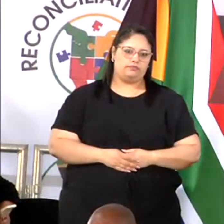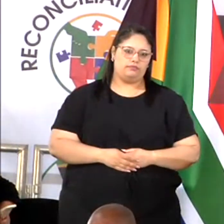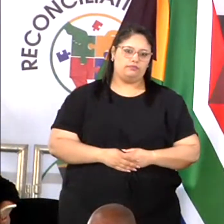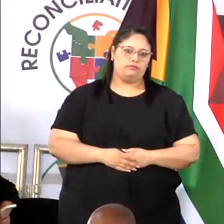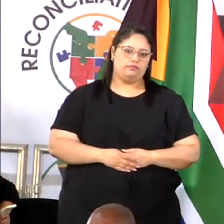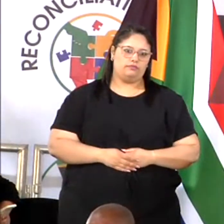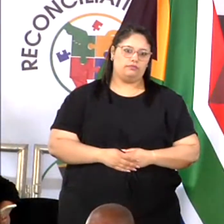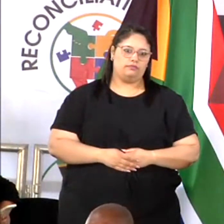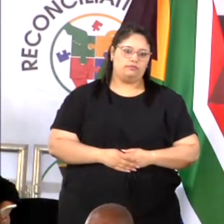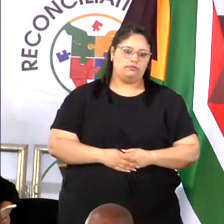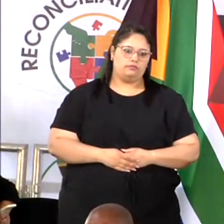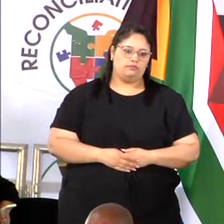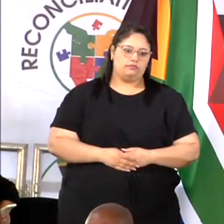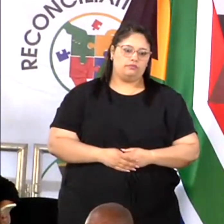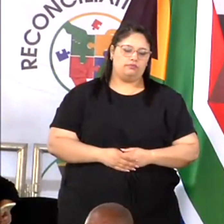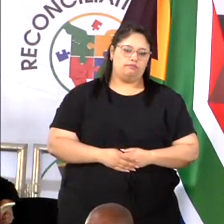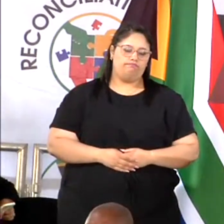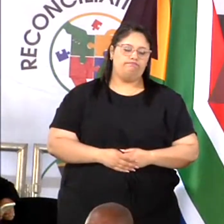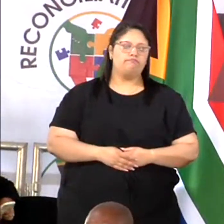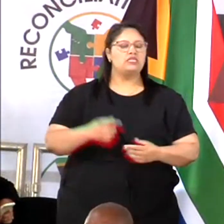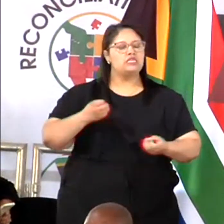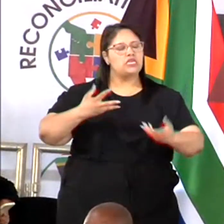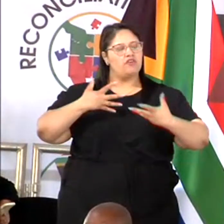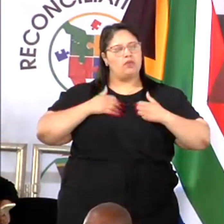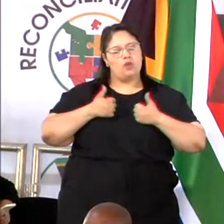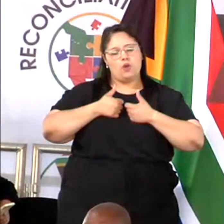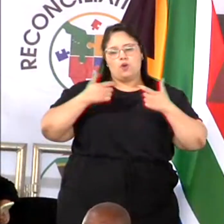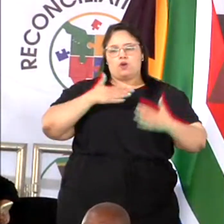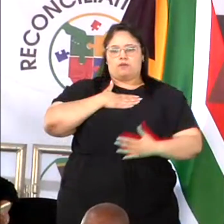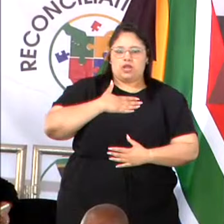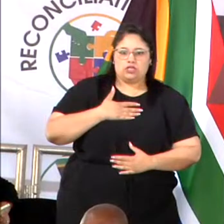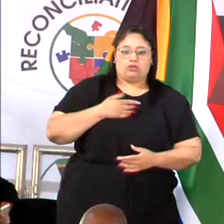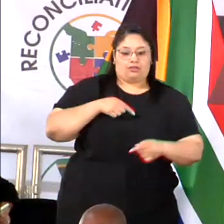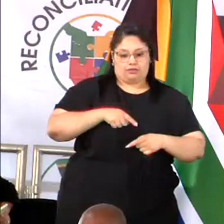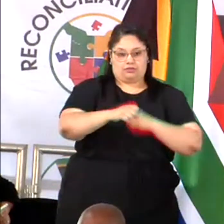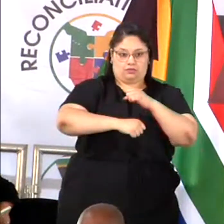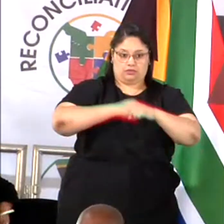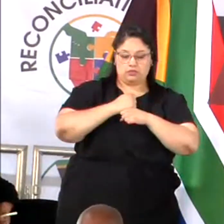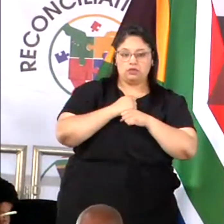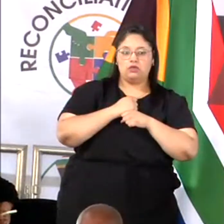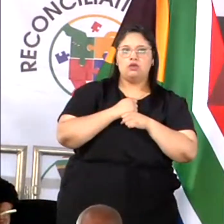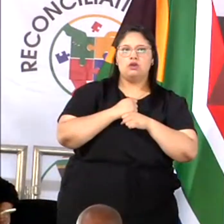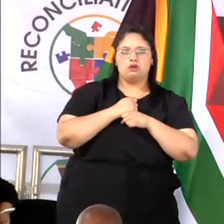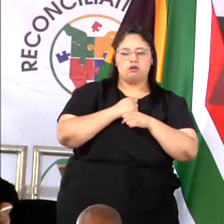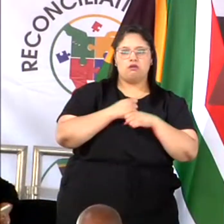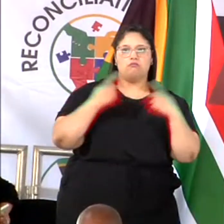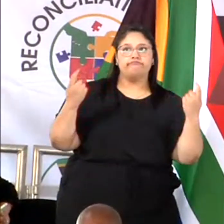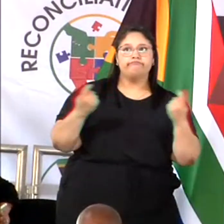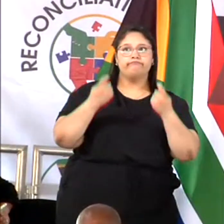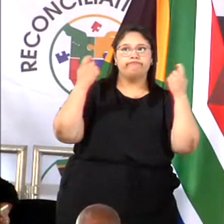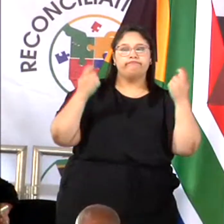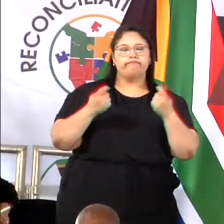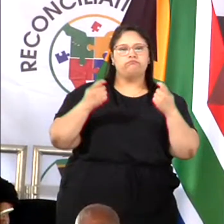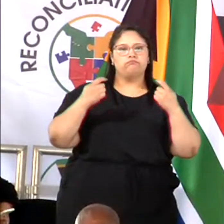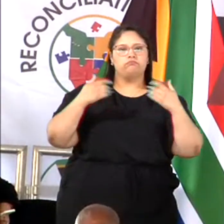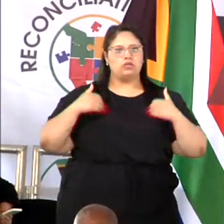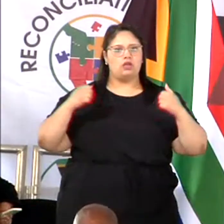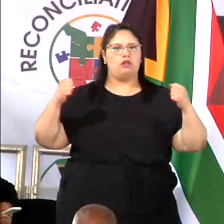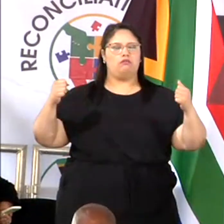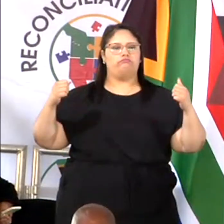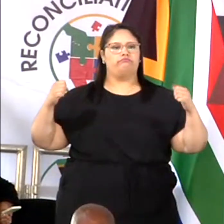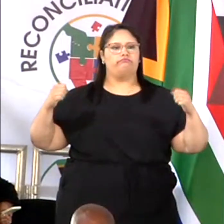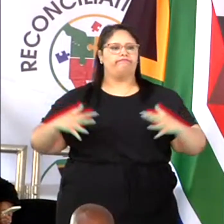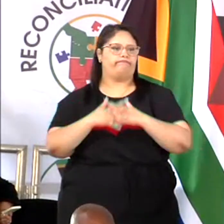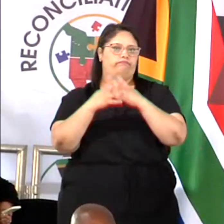dat verskaf my groot plesier om vanjaar 'n versoeningsdag hier in